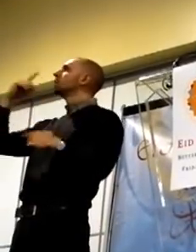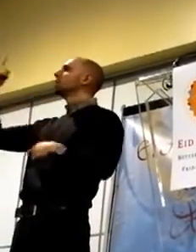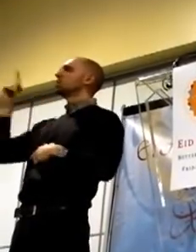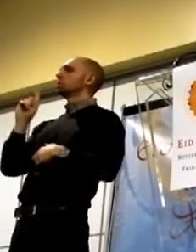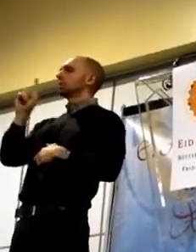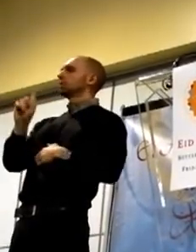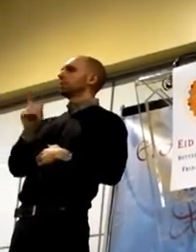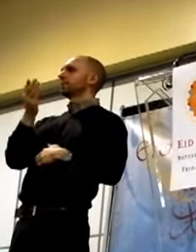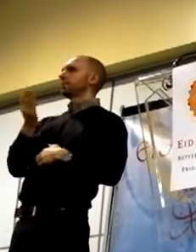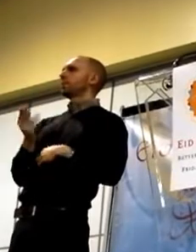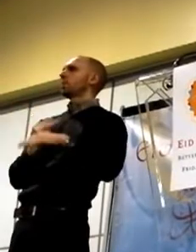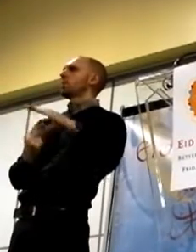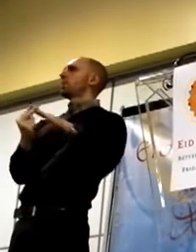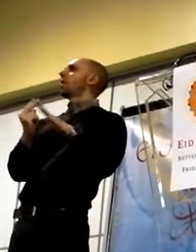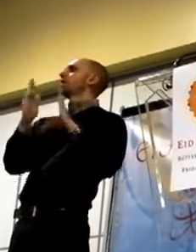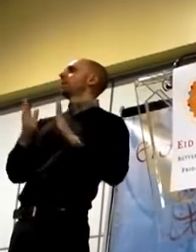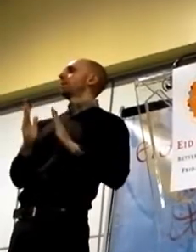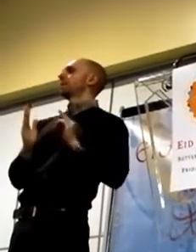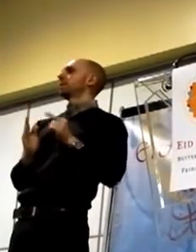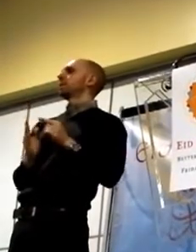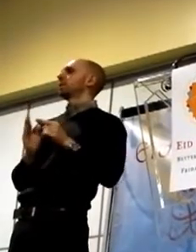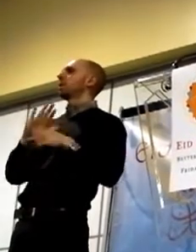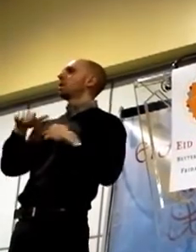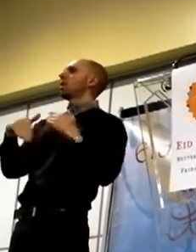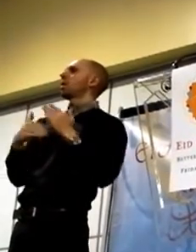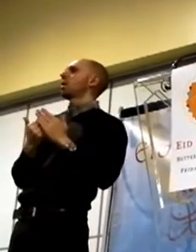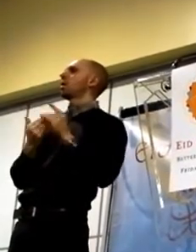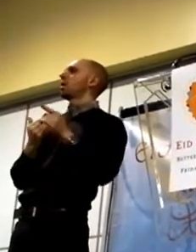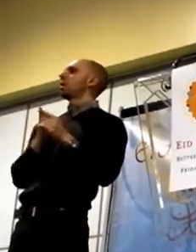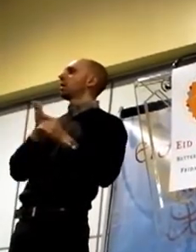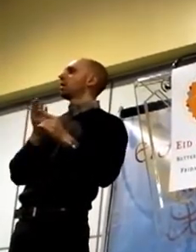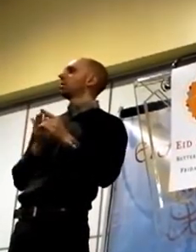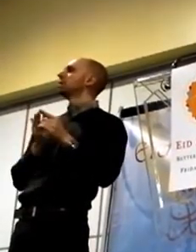sallam to complete all religions.